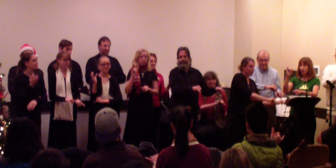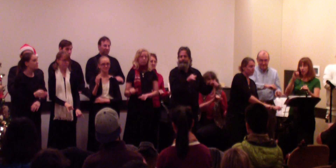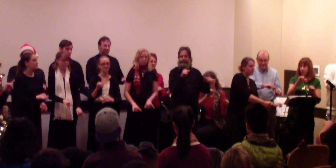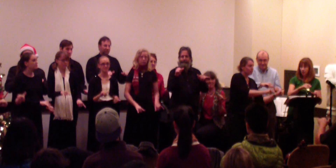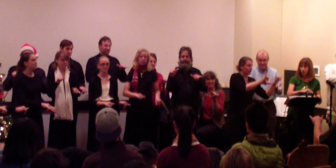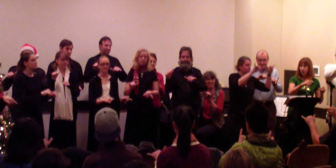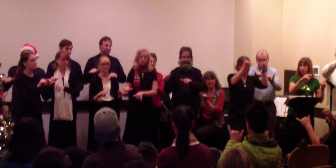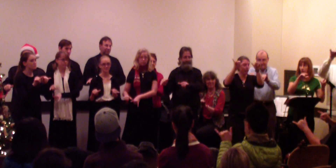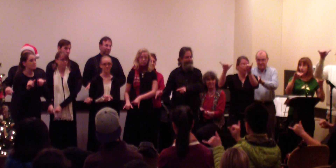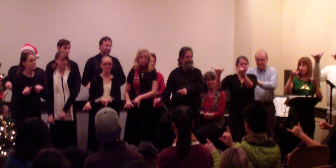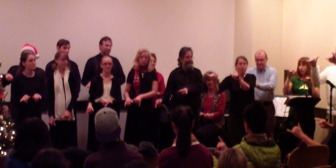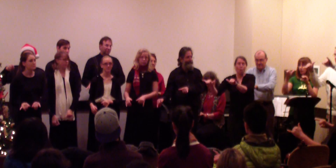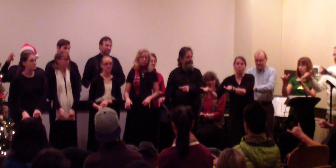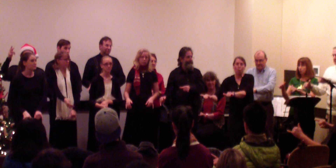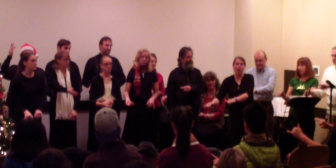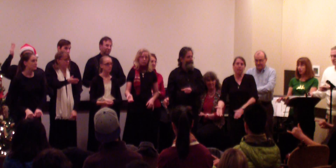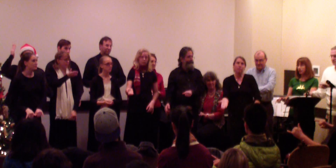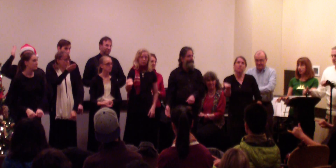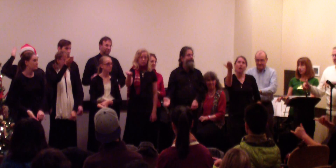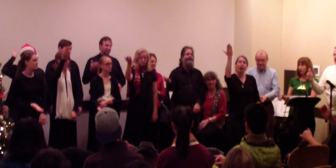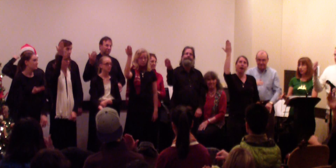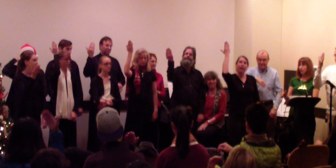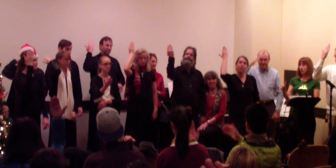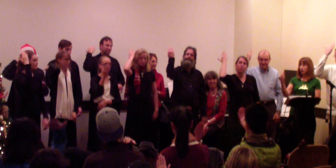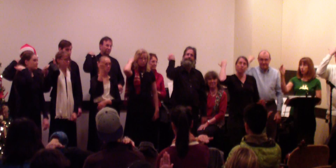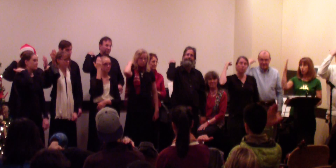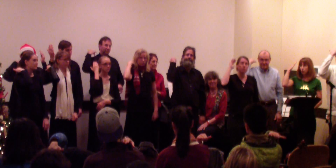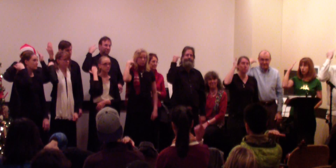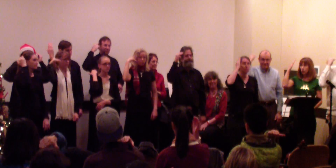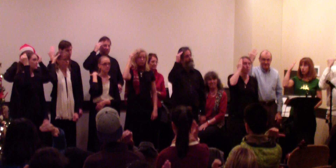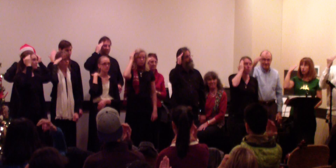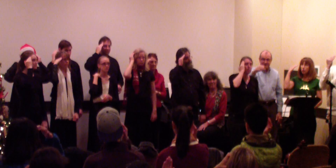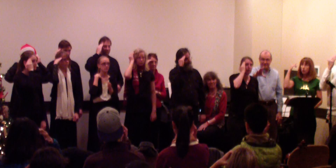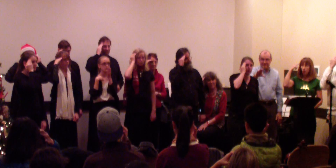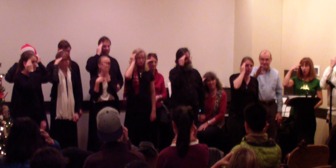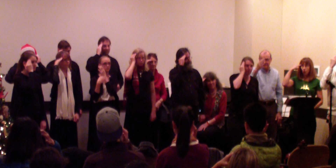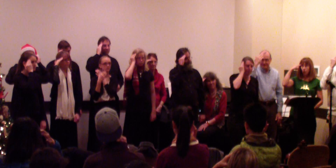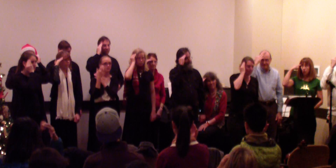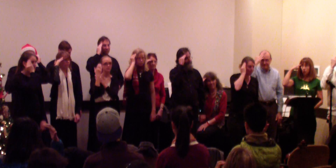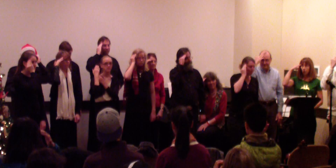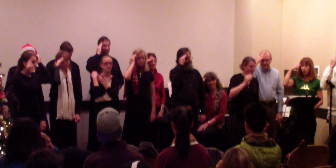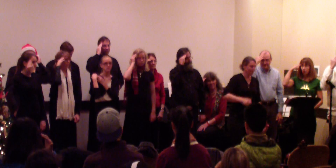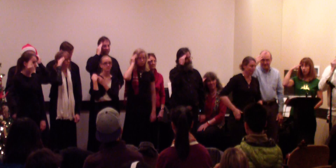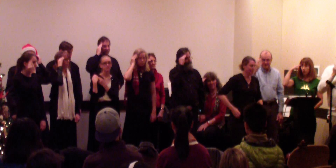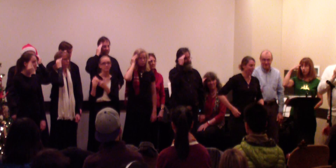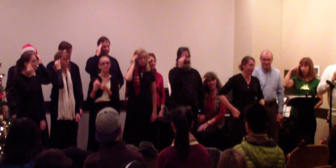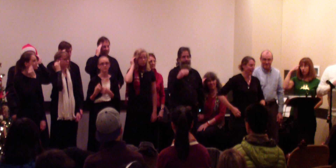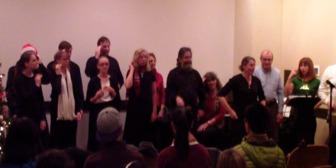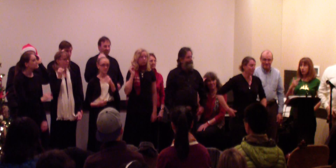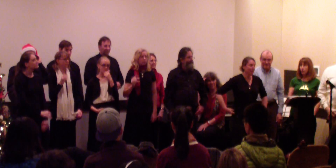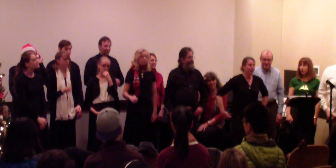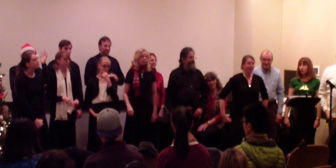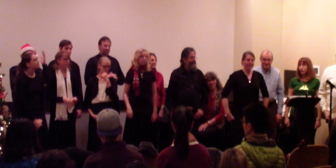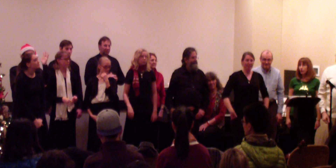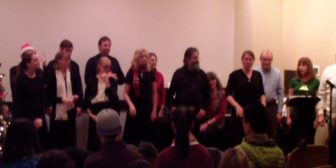Just like the ones I used to know. Okay? Now, this